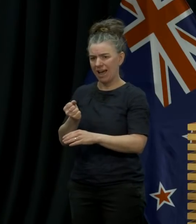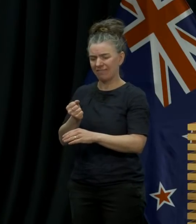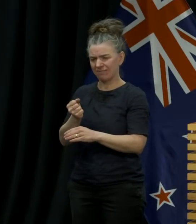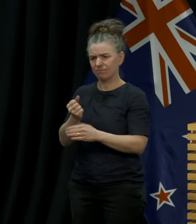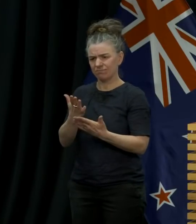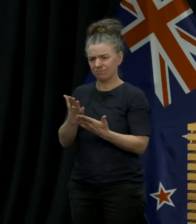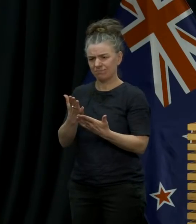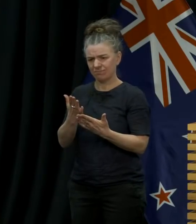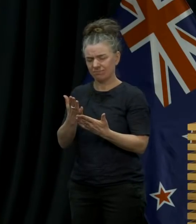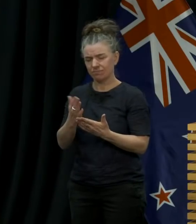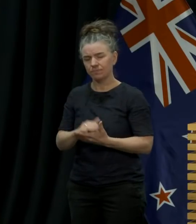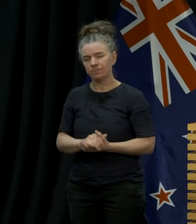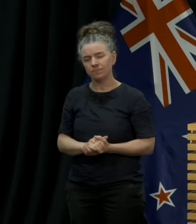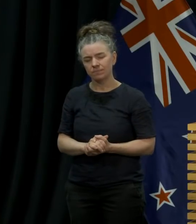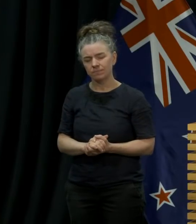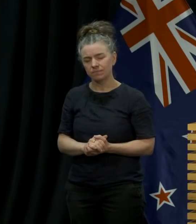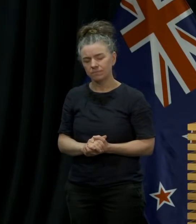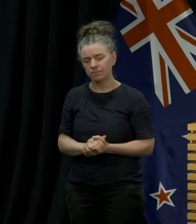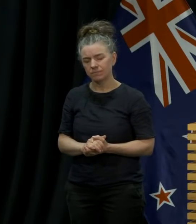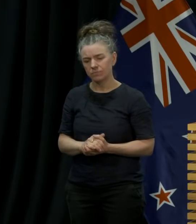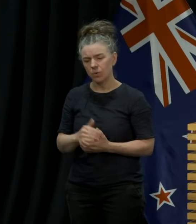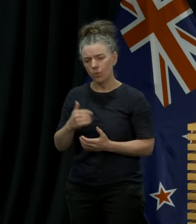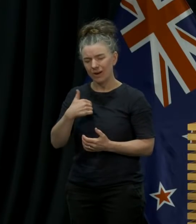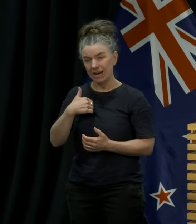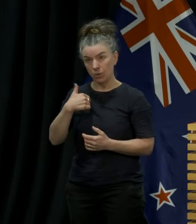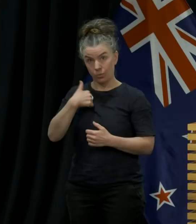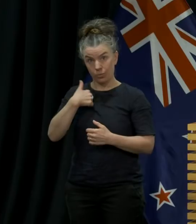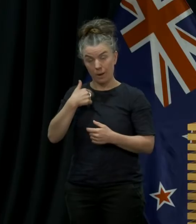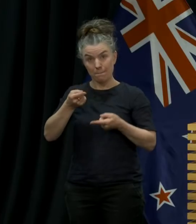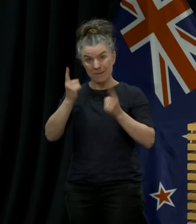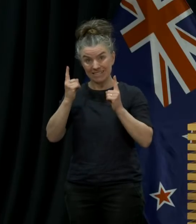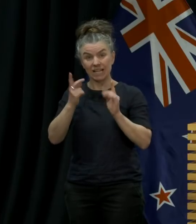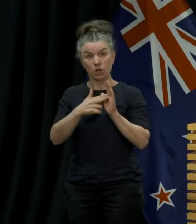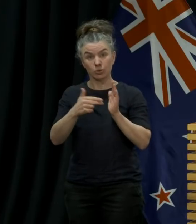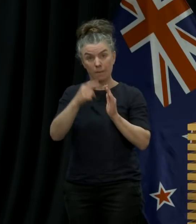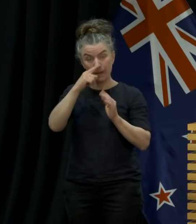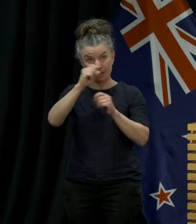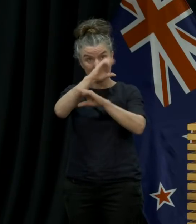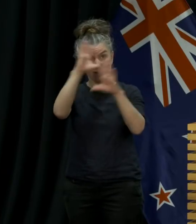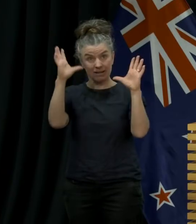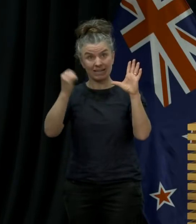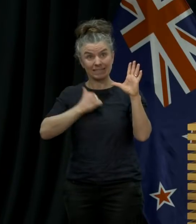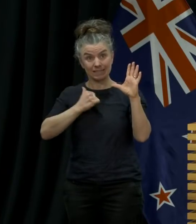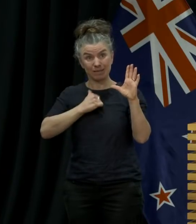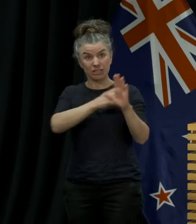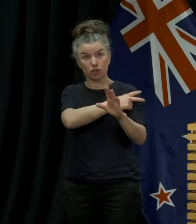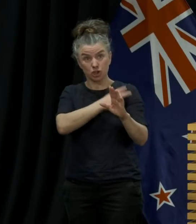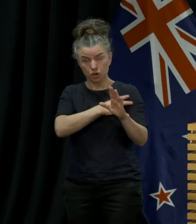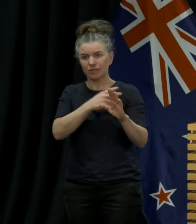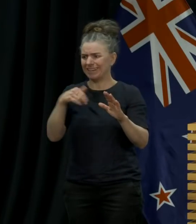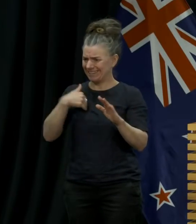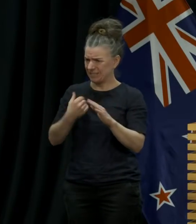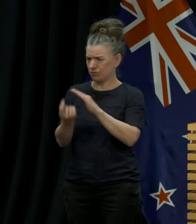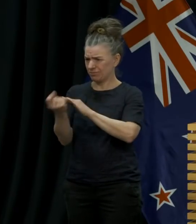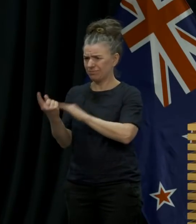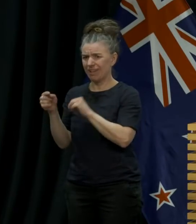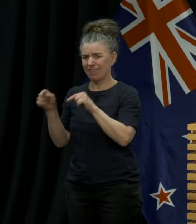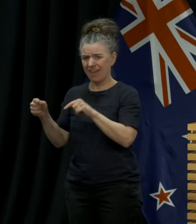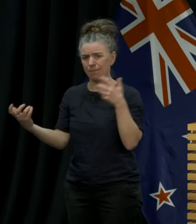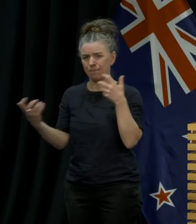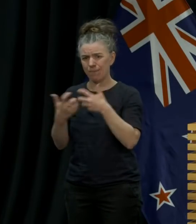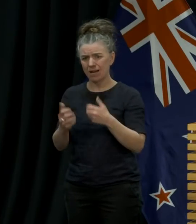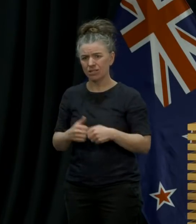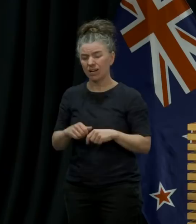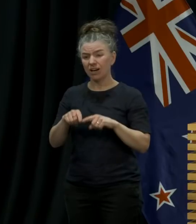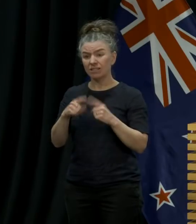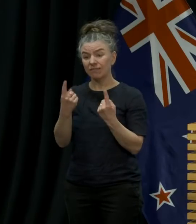that New Zealanders and indeed ministers expect in those facilities. We have had uniformed individuals working them. We